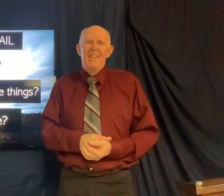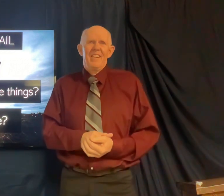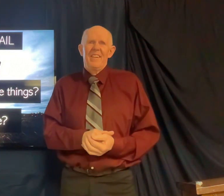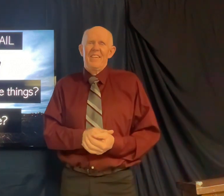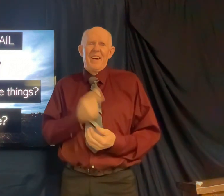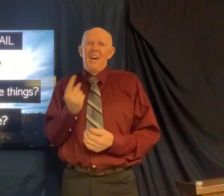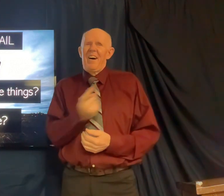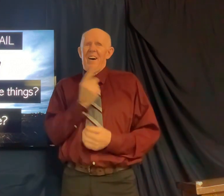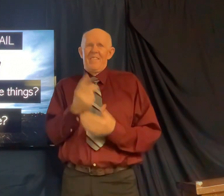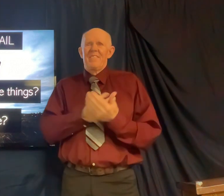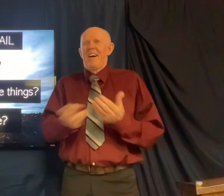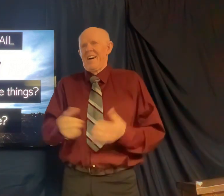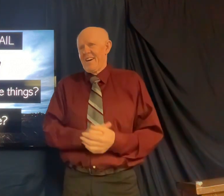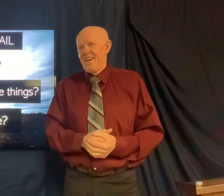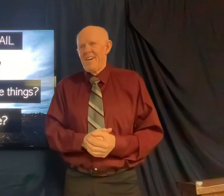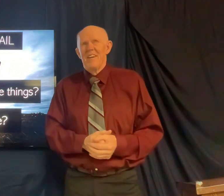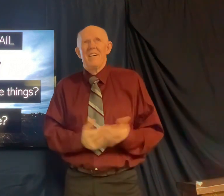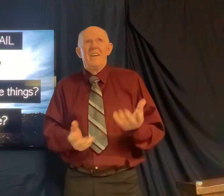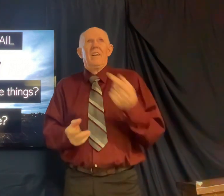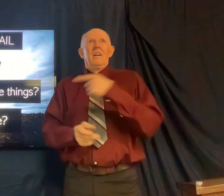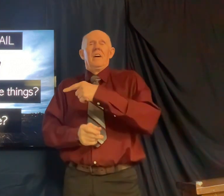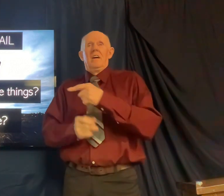That's impossible. All of us fail.